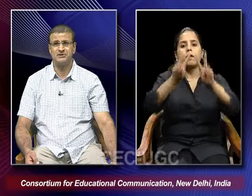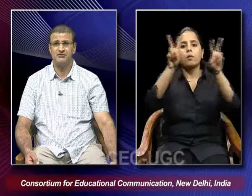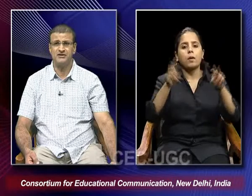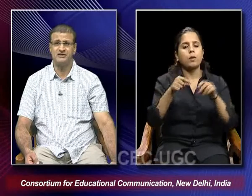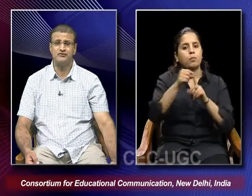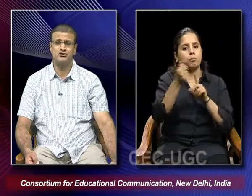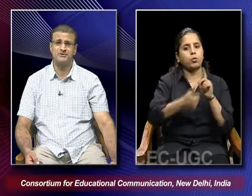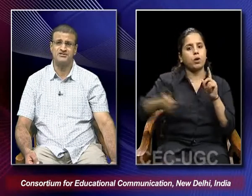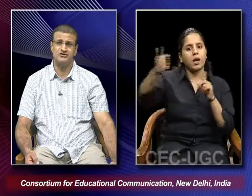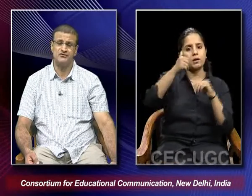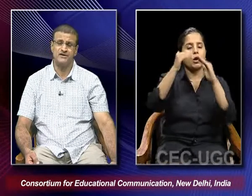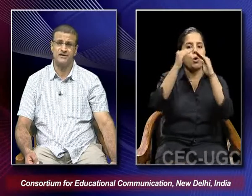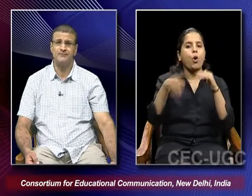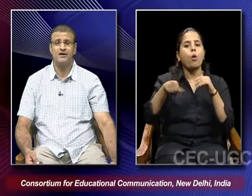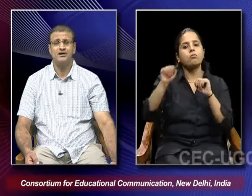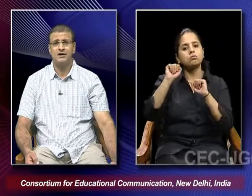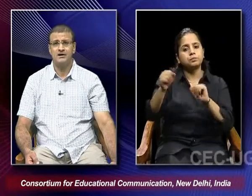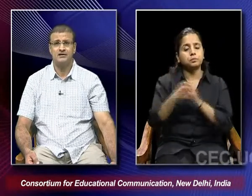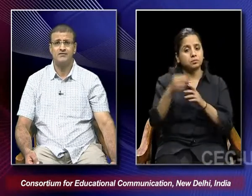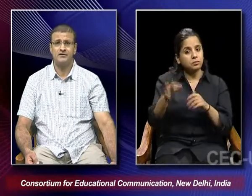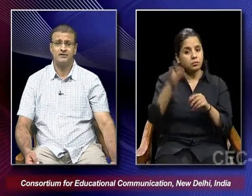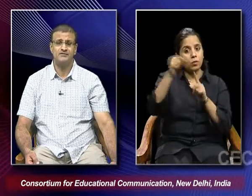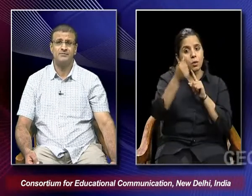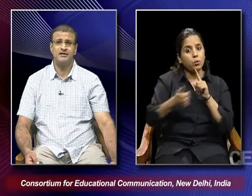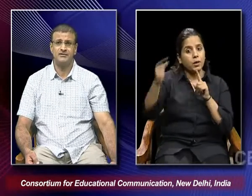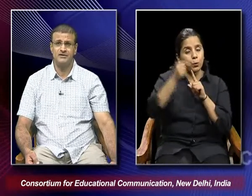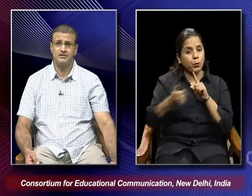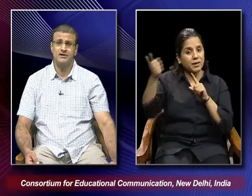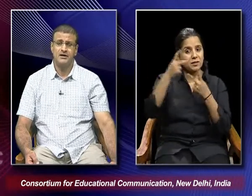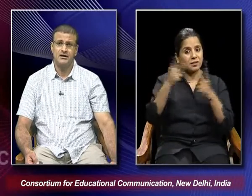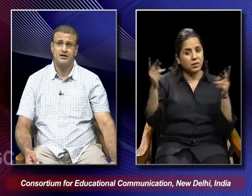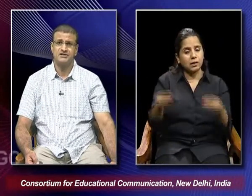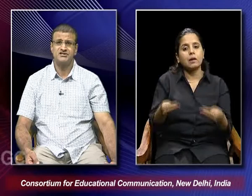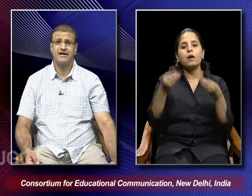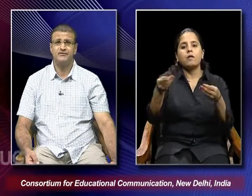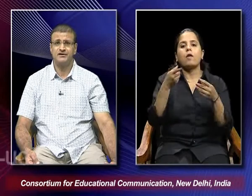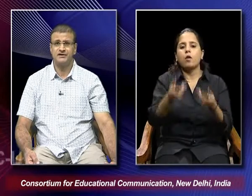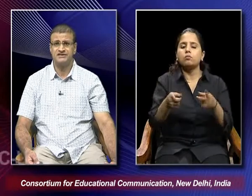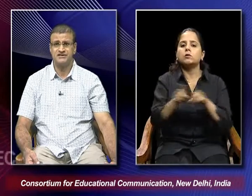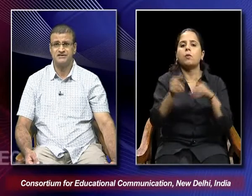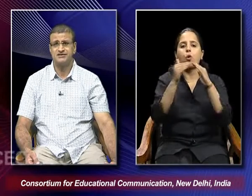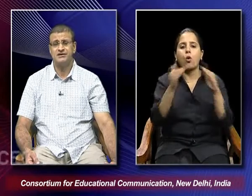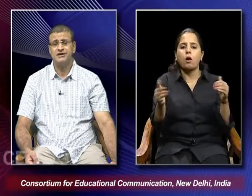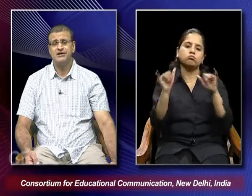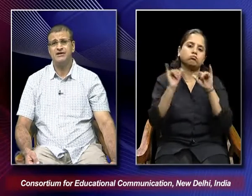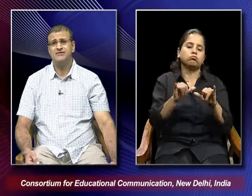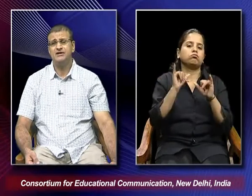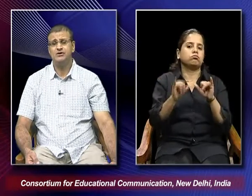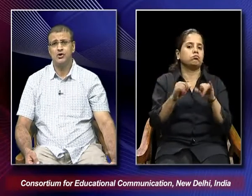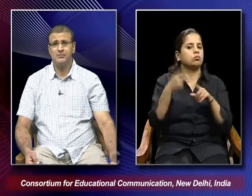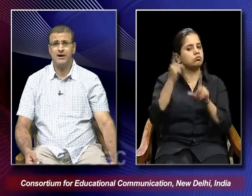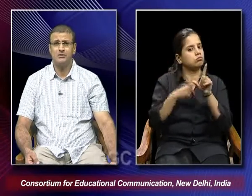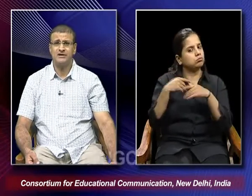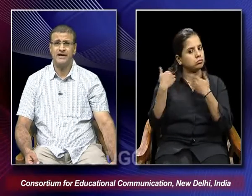Rashtrapati Bhavan, and the future presidents of India they were being given this kind of a residence. When we